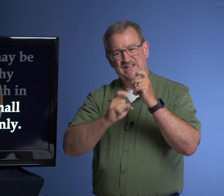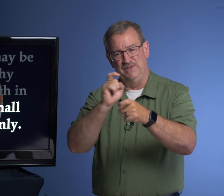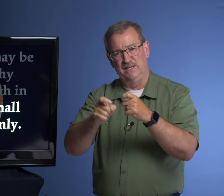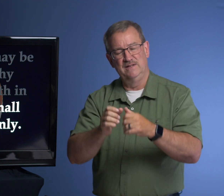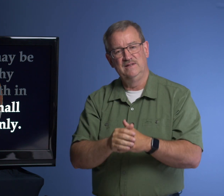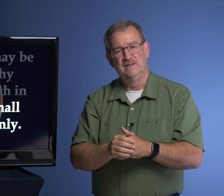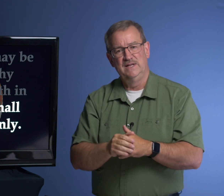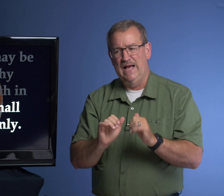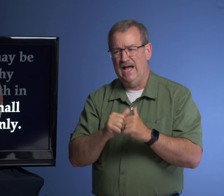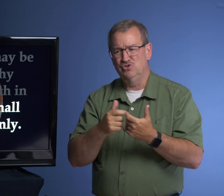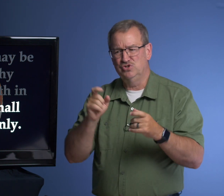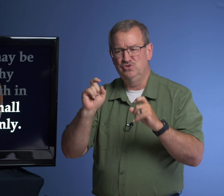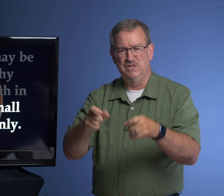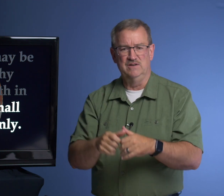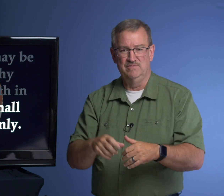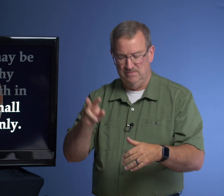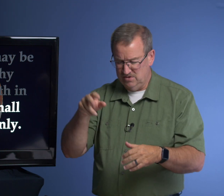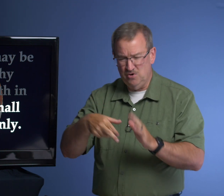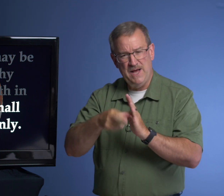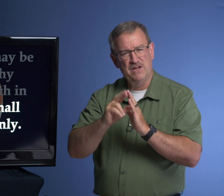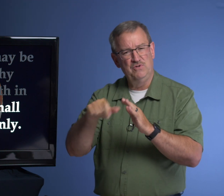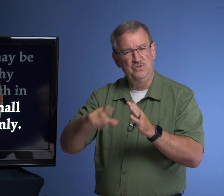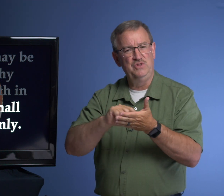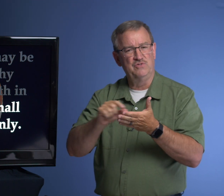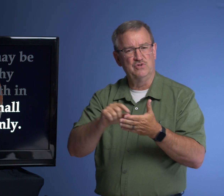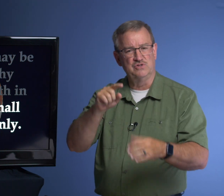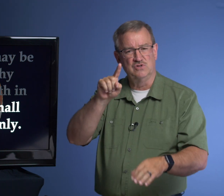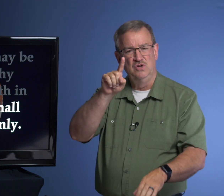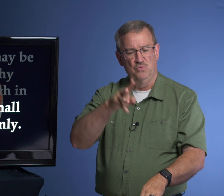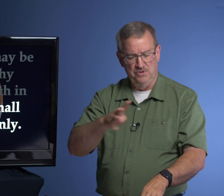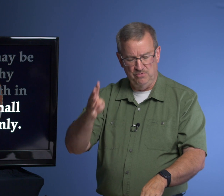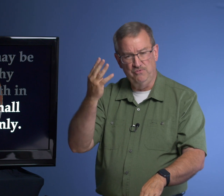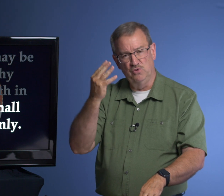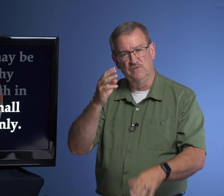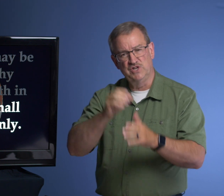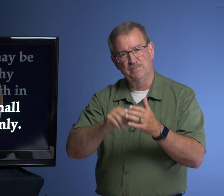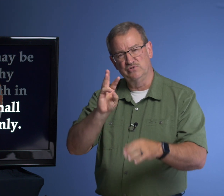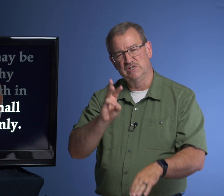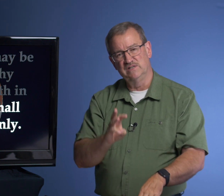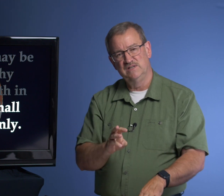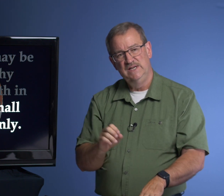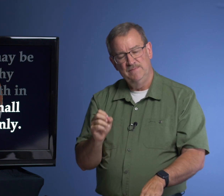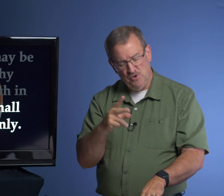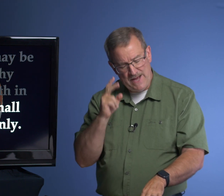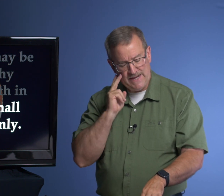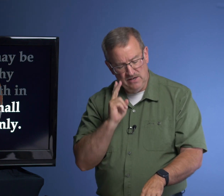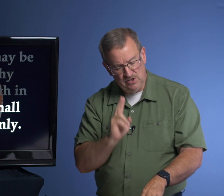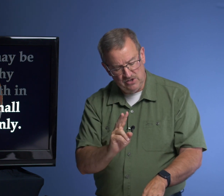giving. How should you give? Go back and review these verses, 1 through 4 of chapter 6. Go back and look